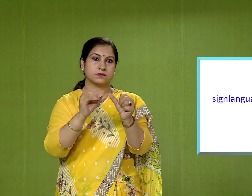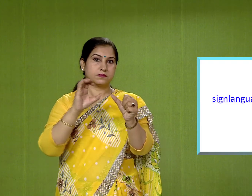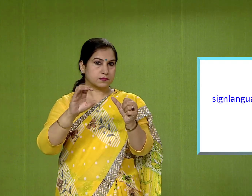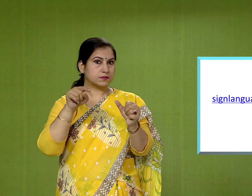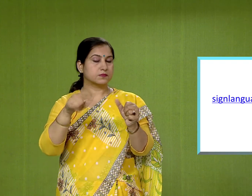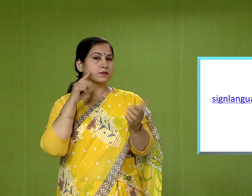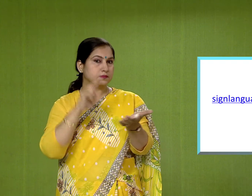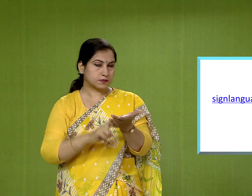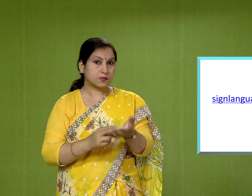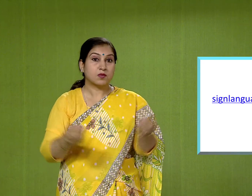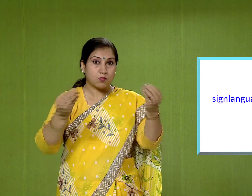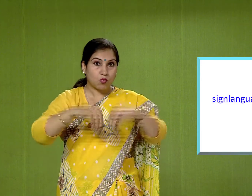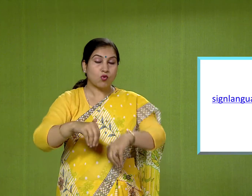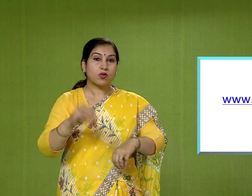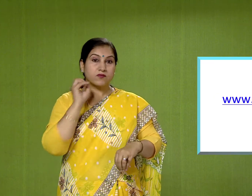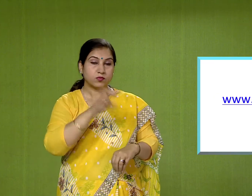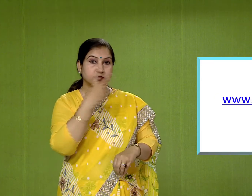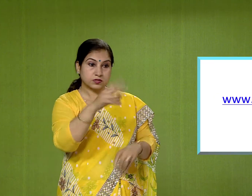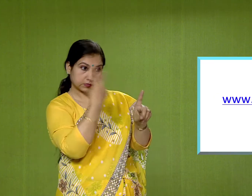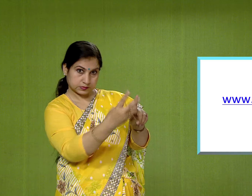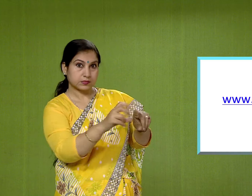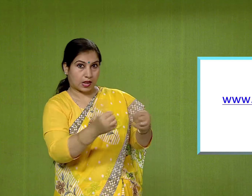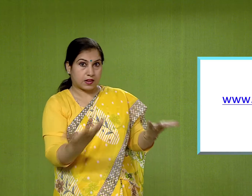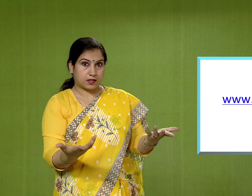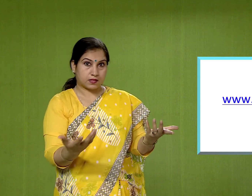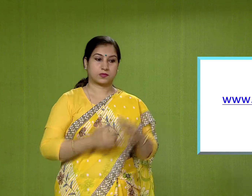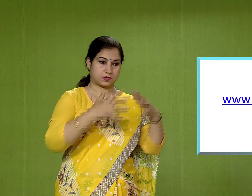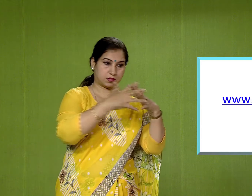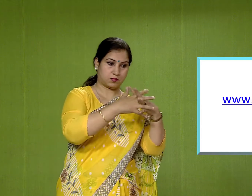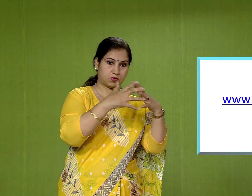For more information, you can visit our website